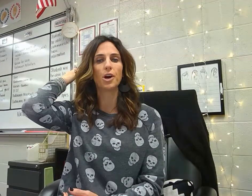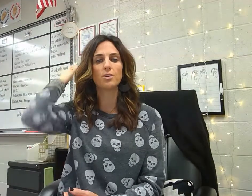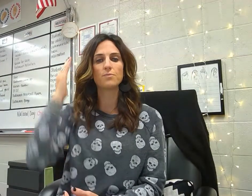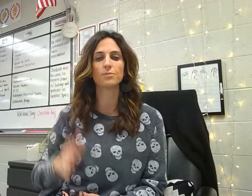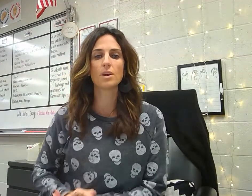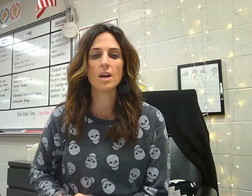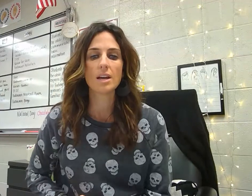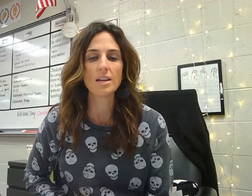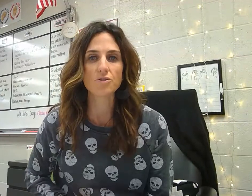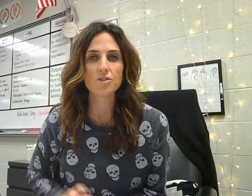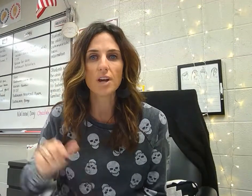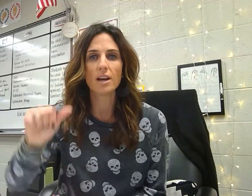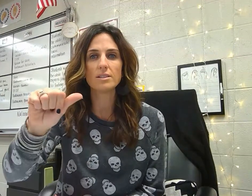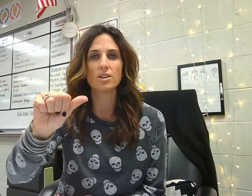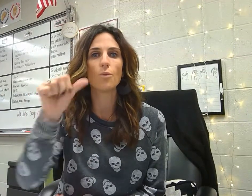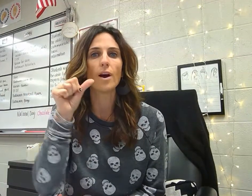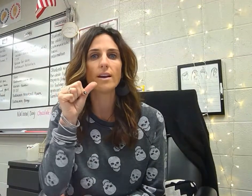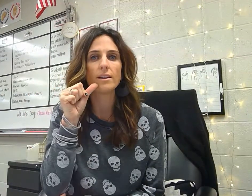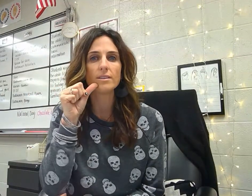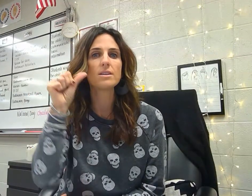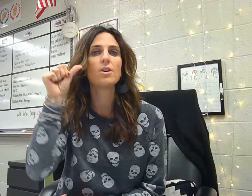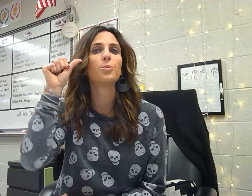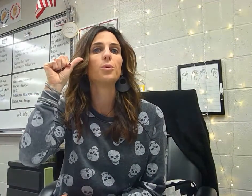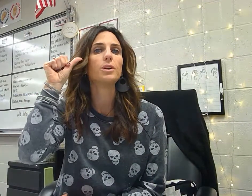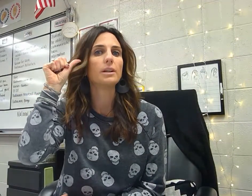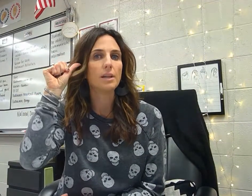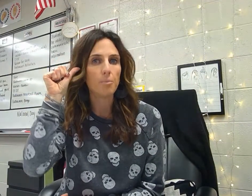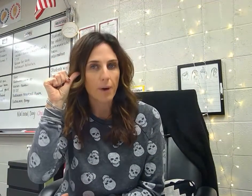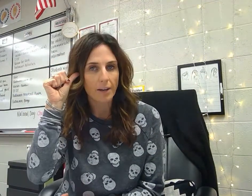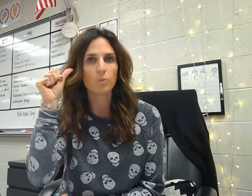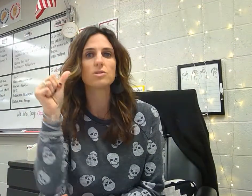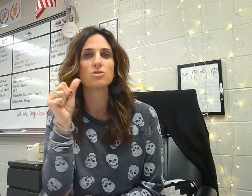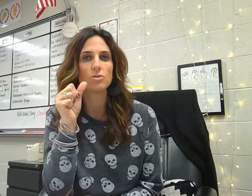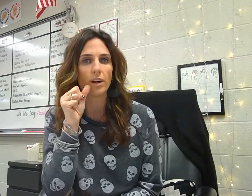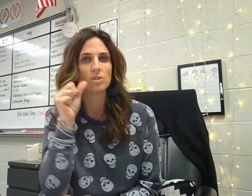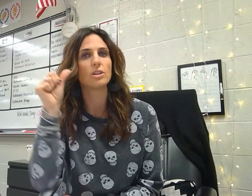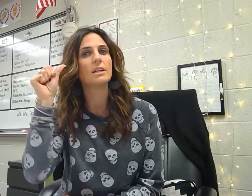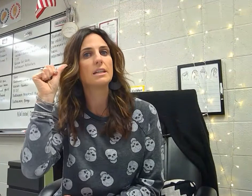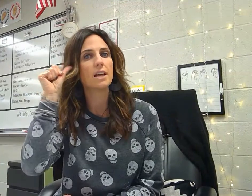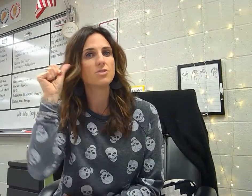go. Yesterday, take your Y hand, pull it in a backwards direction.